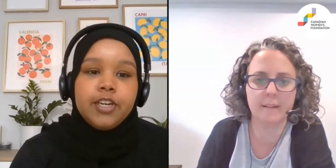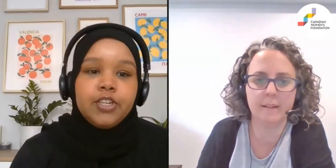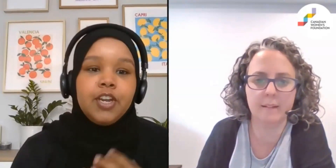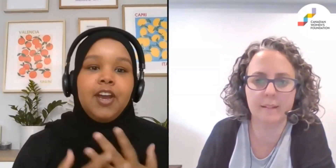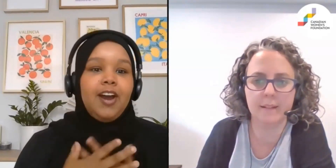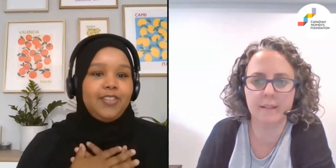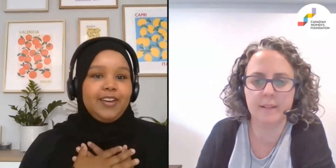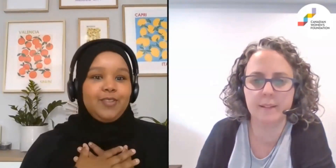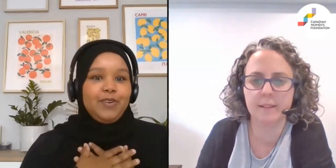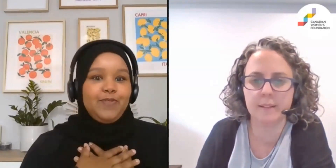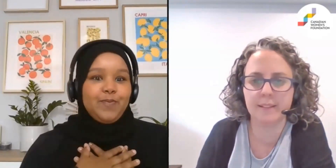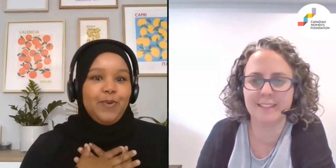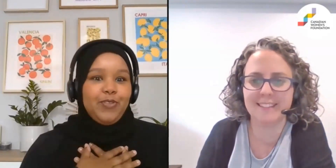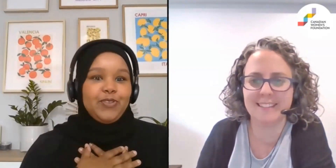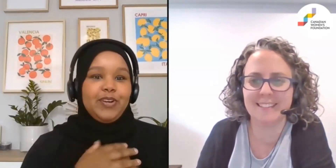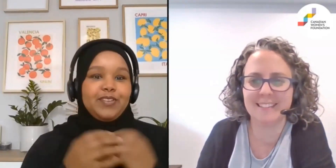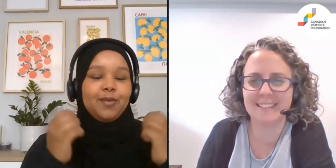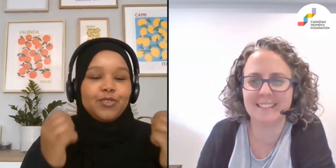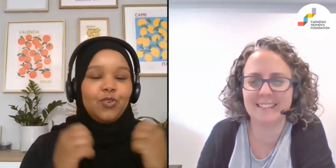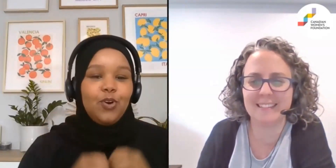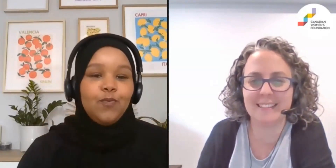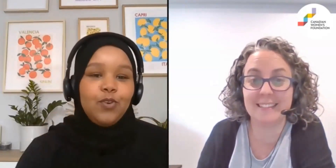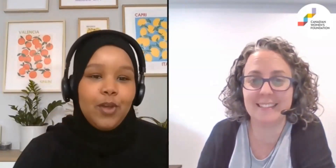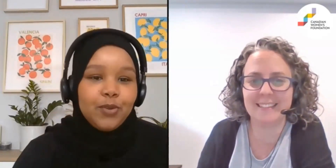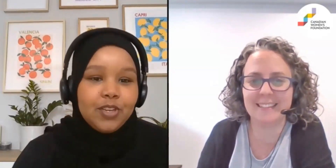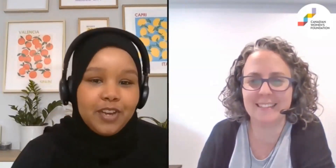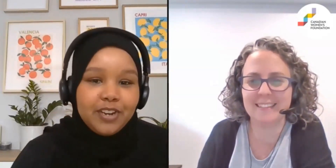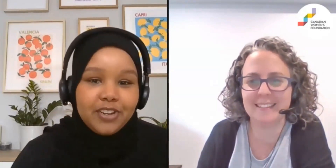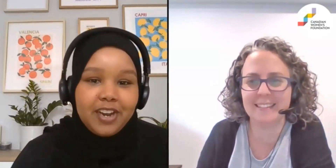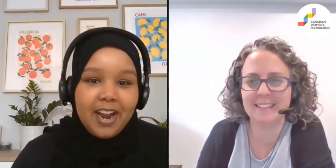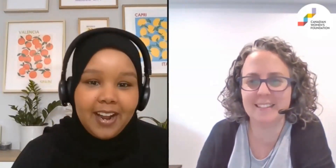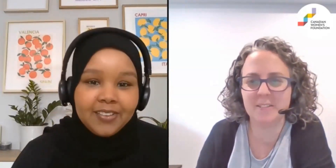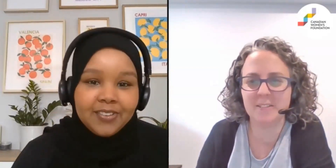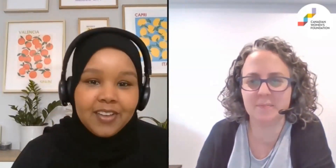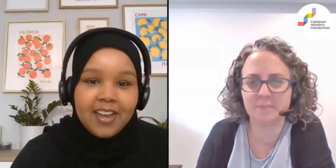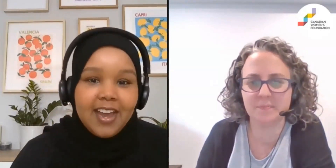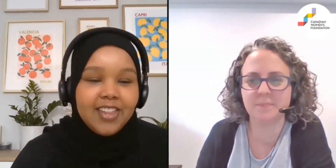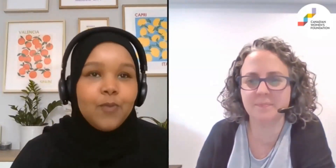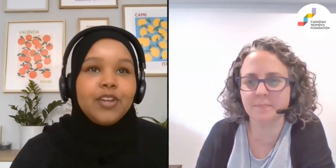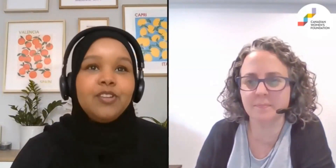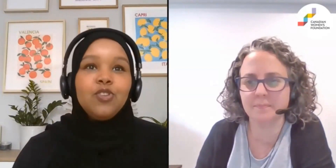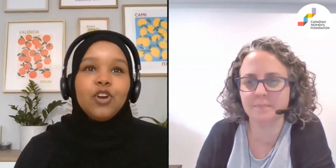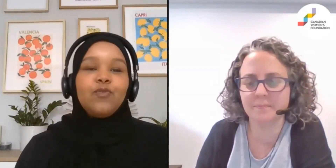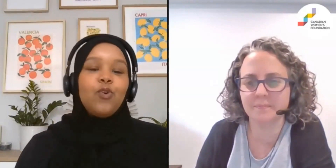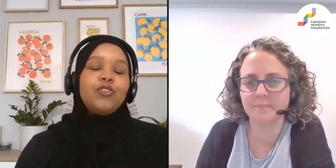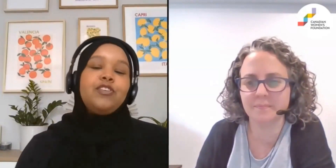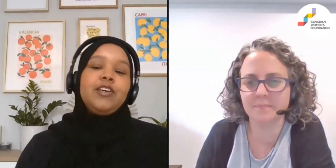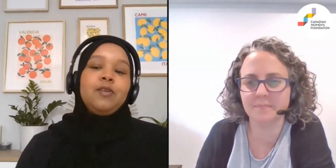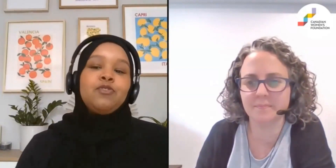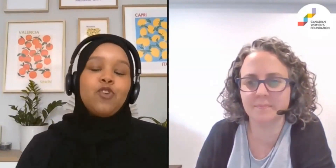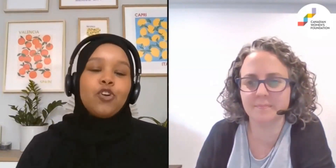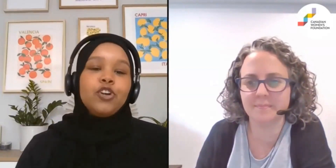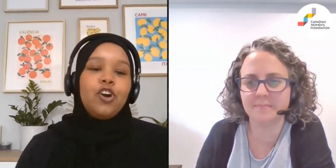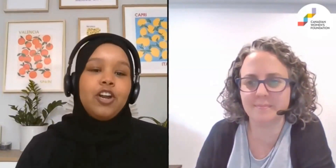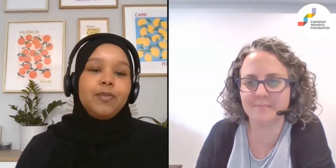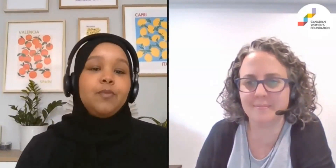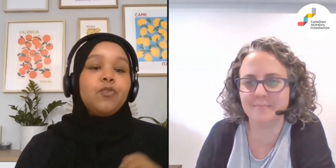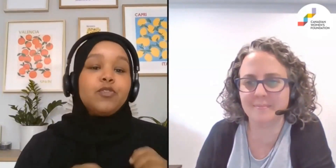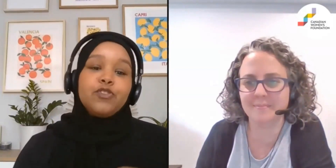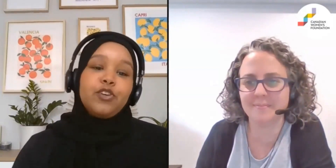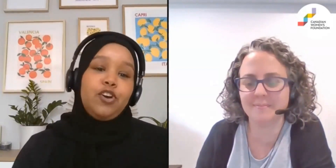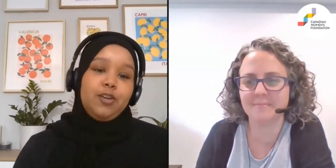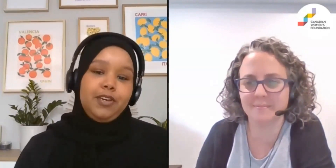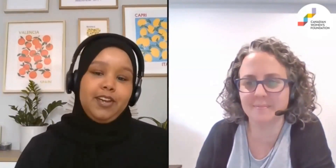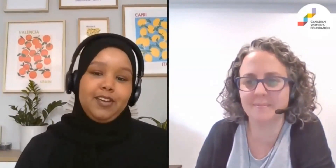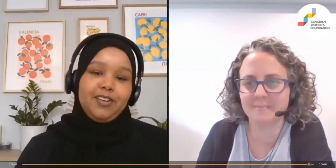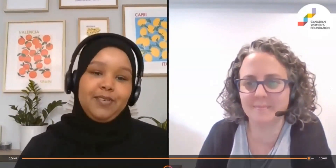to affect change. I think I speak for both of us when I say I'm so hopeful that we're leaving it into good hands and that we can look forward to seeing a stronger economy and